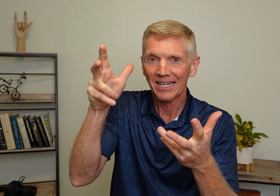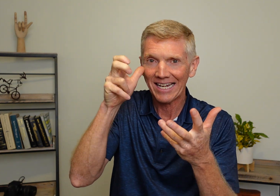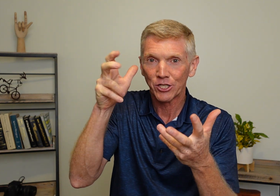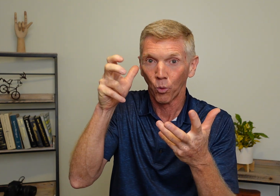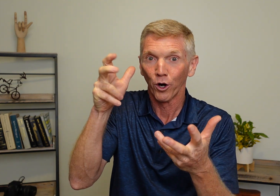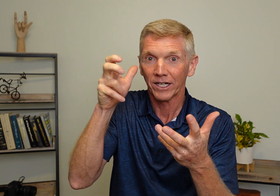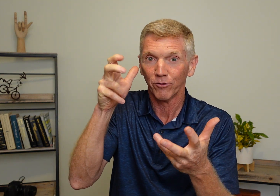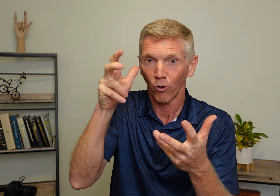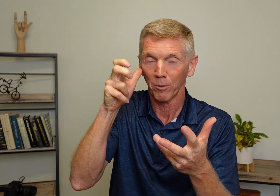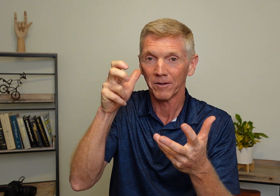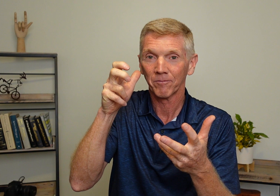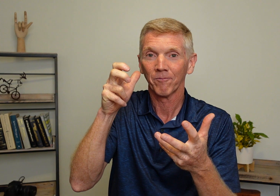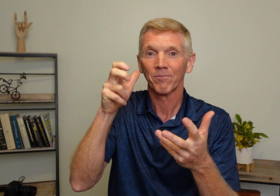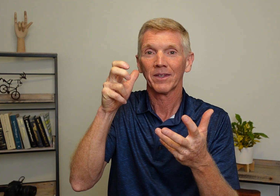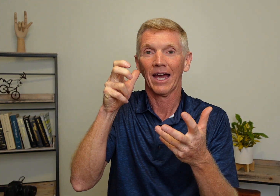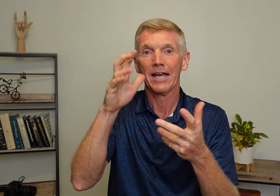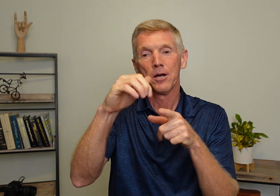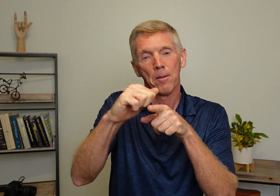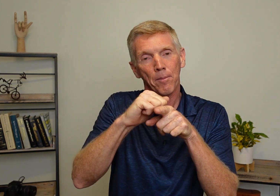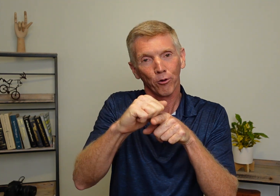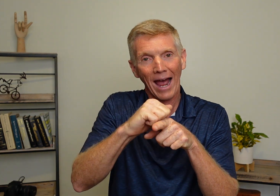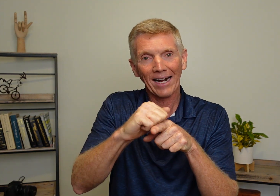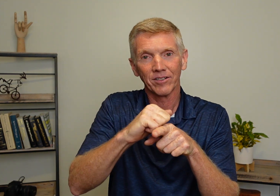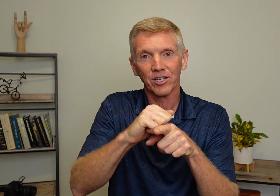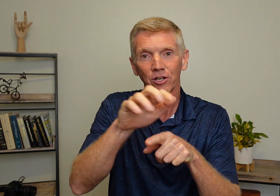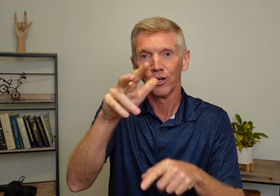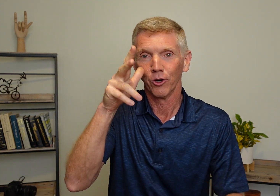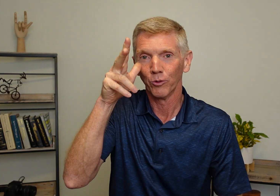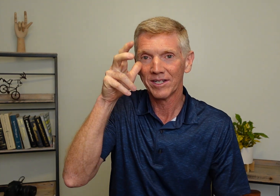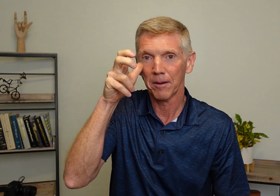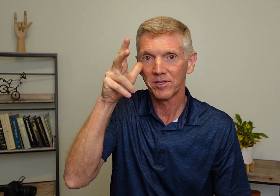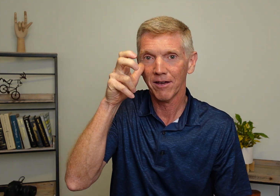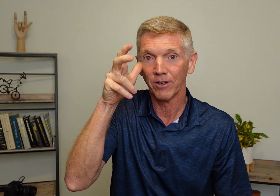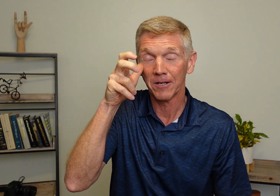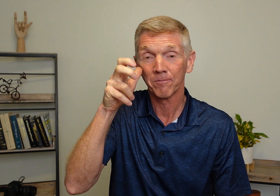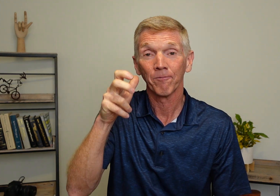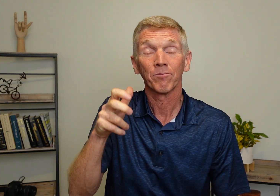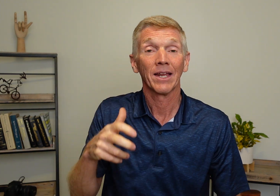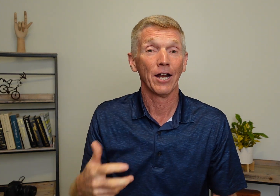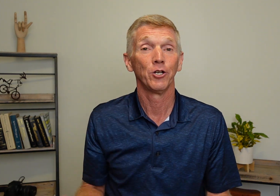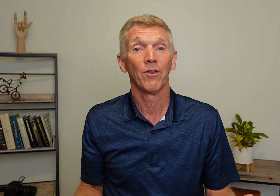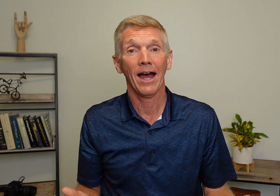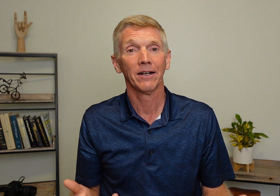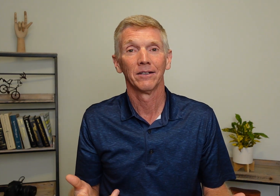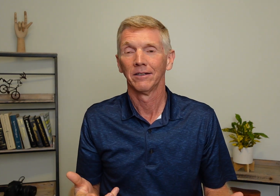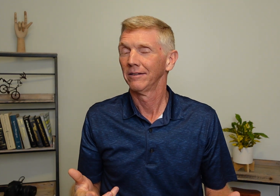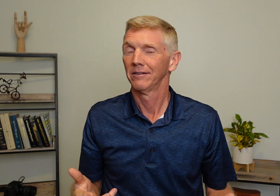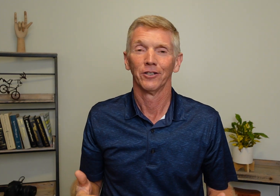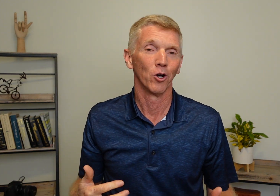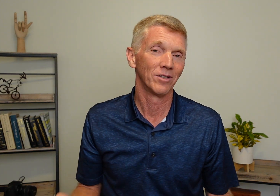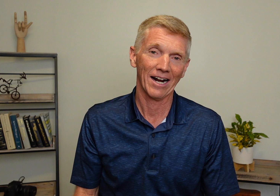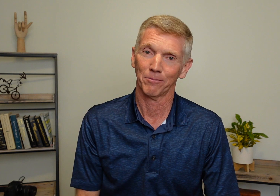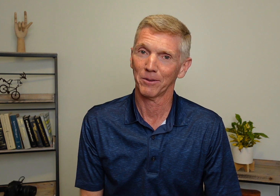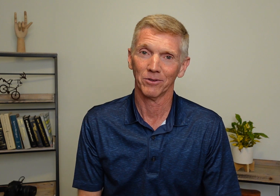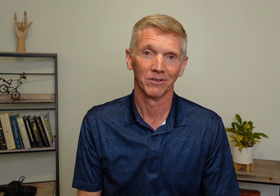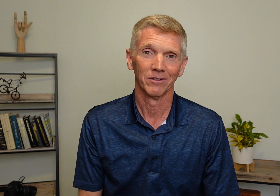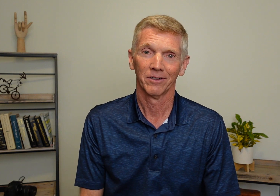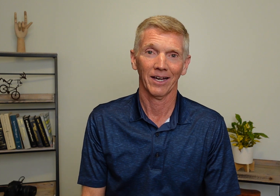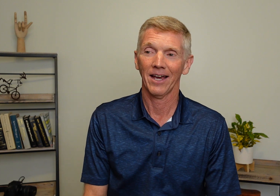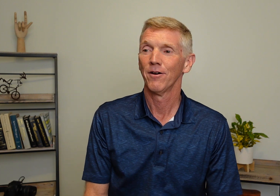it's working for me, okay? Practice receptivity. How you do that? You go talk to people, okay?